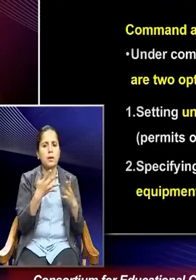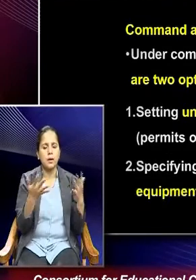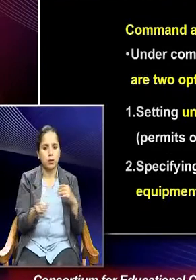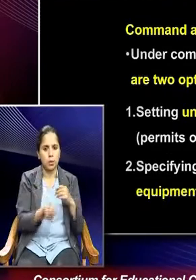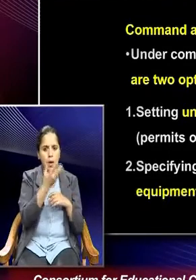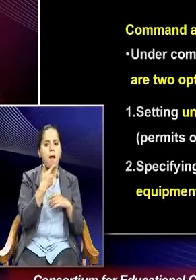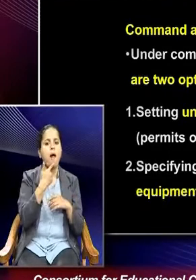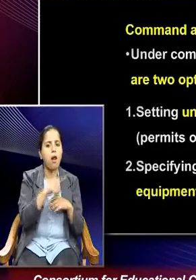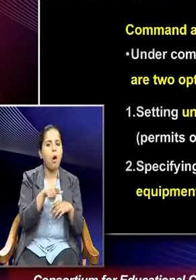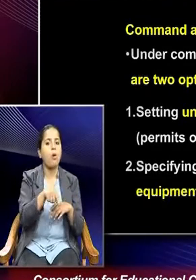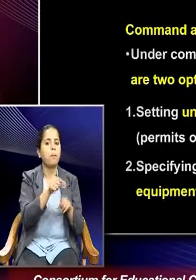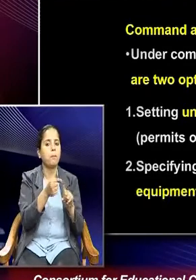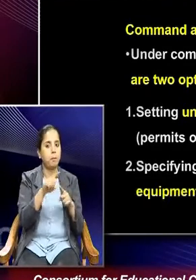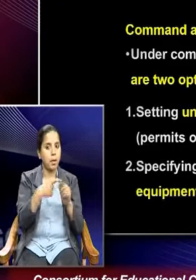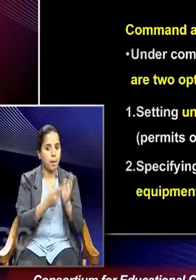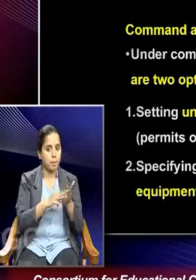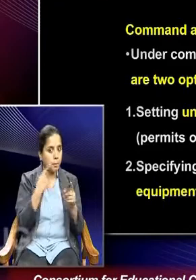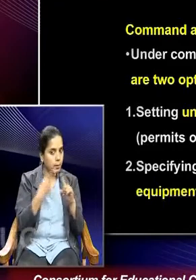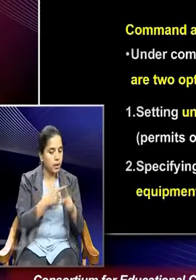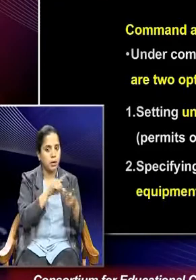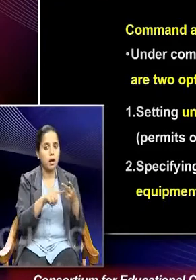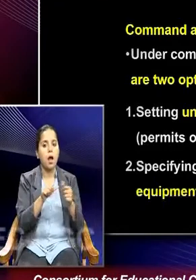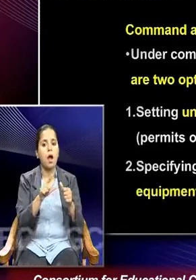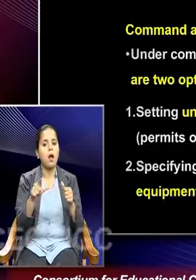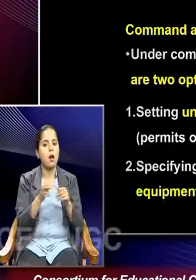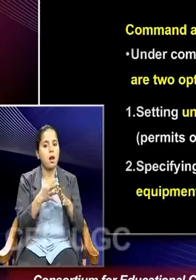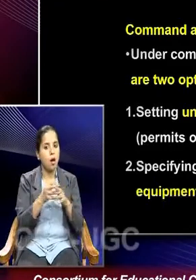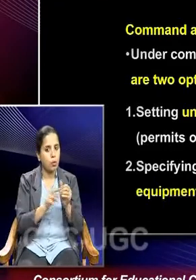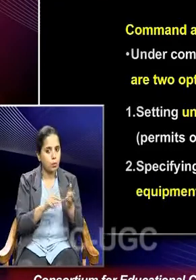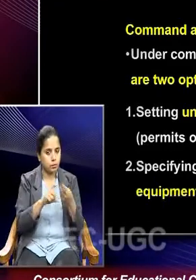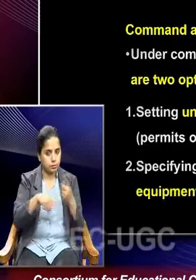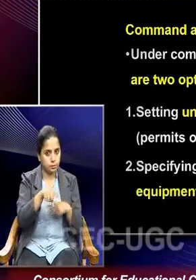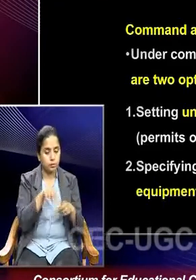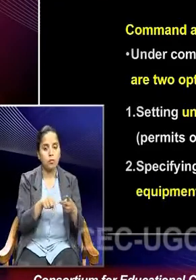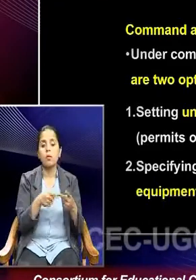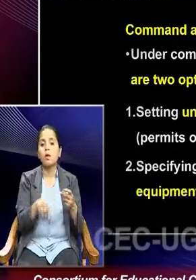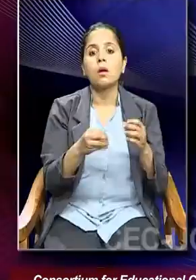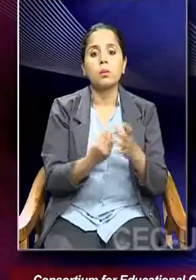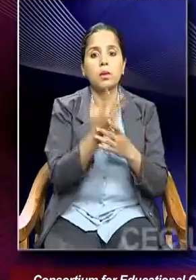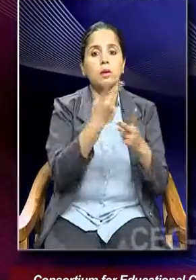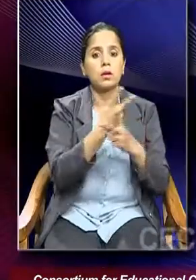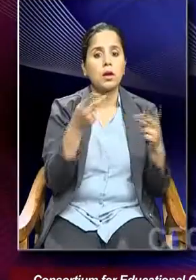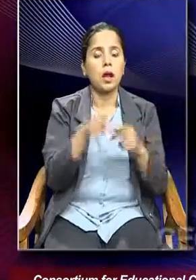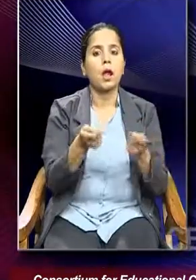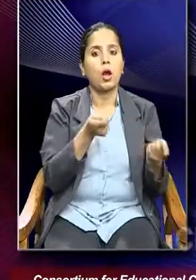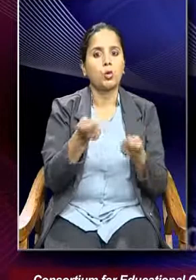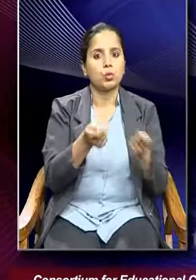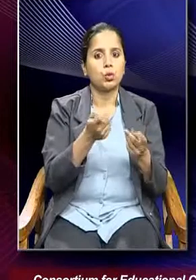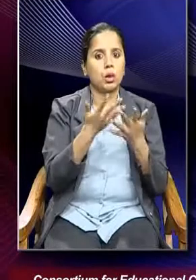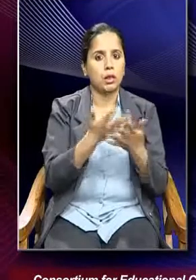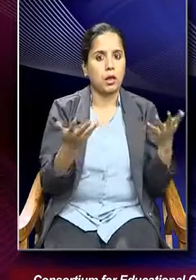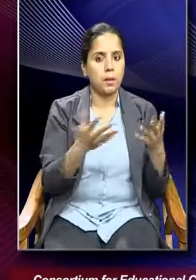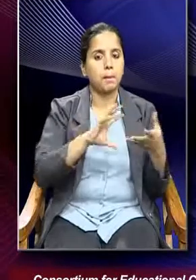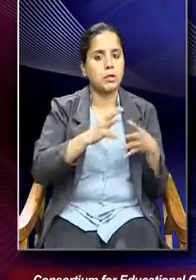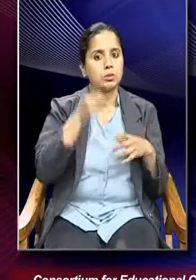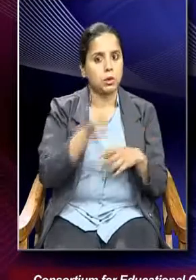or allowances. Second is specifying the pollution control equipment, that it is mandatory to